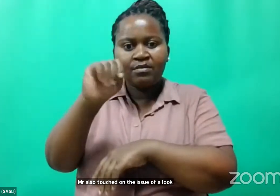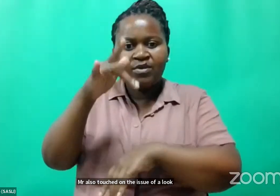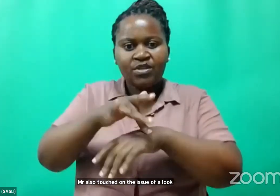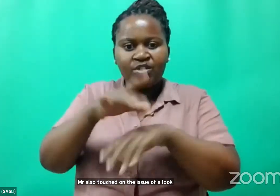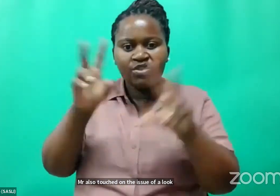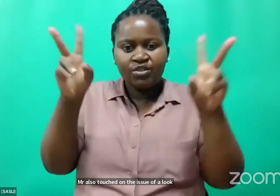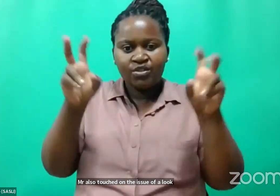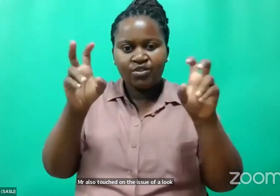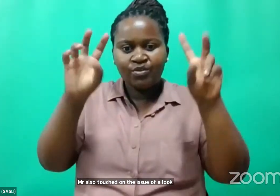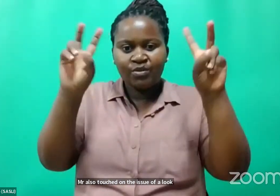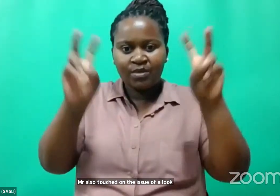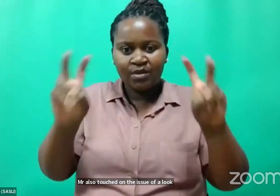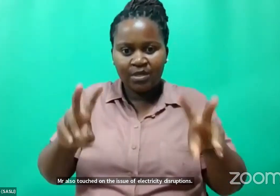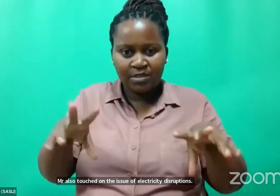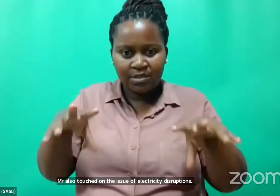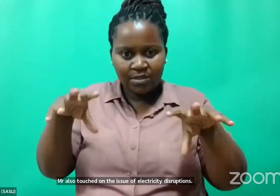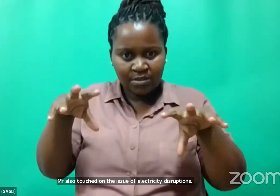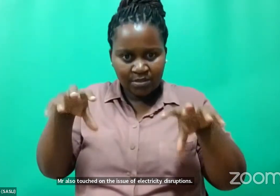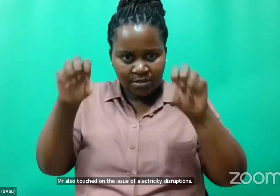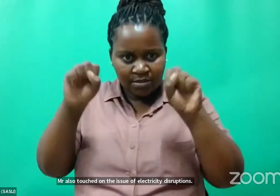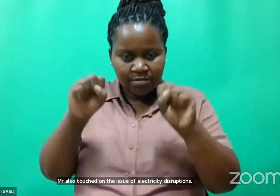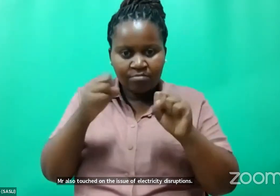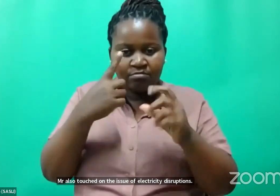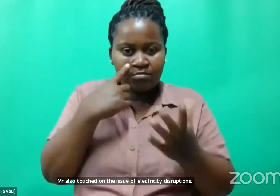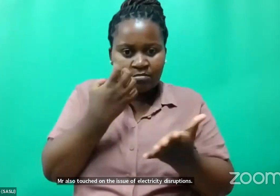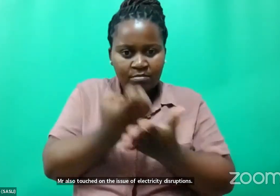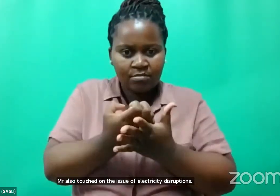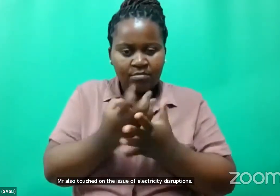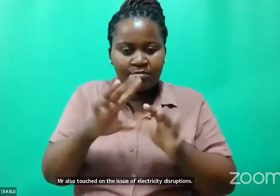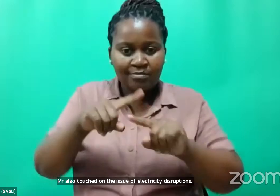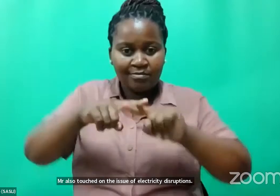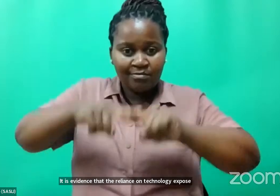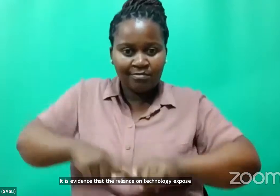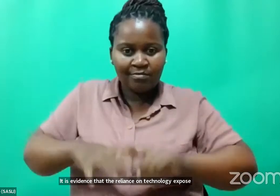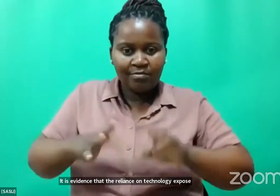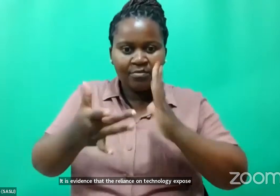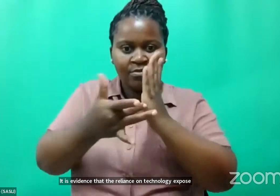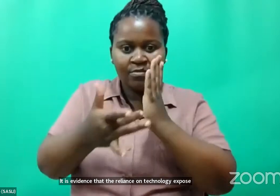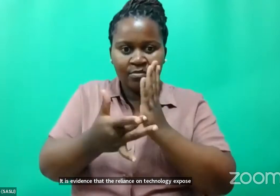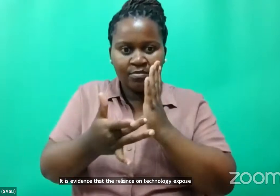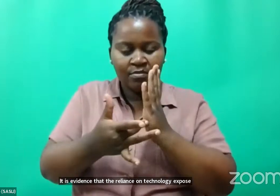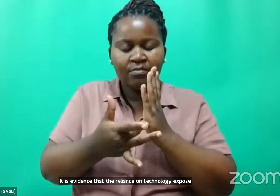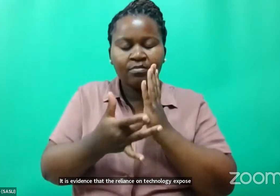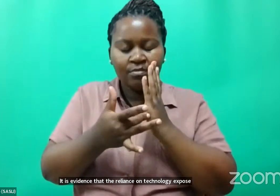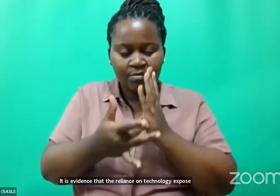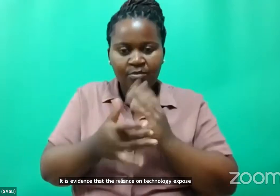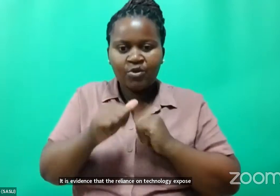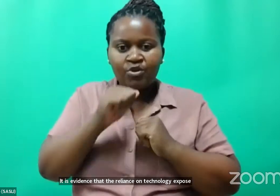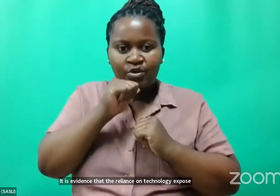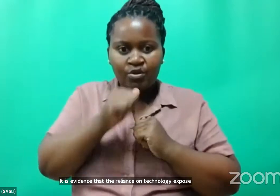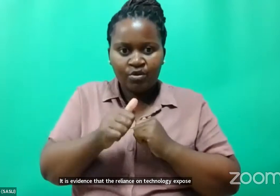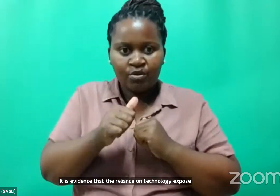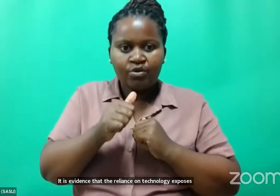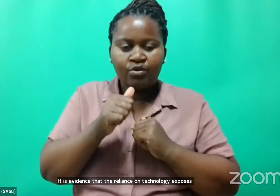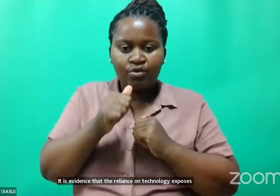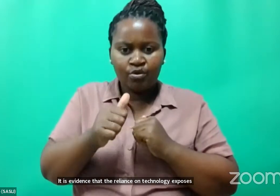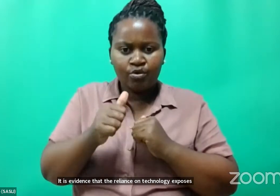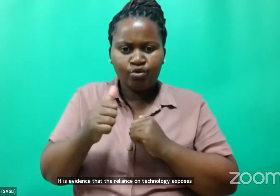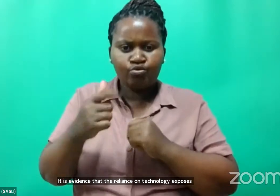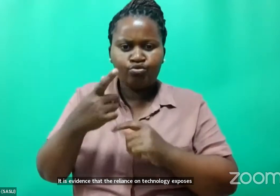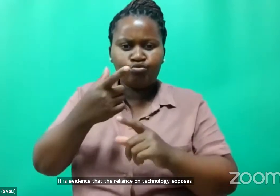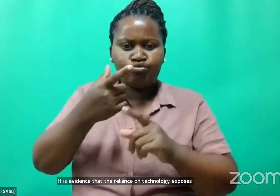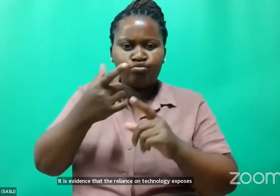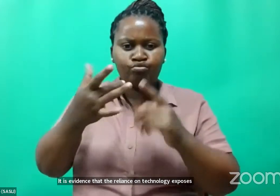disruptions. It is evidence that the reliance on technology exposes us not only to cyber attack threats,